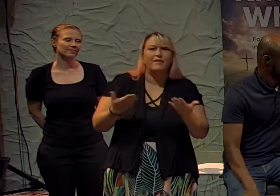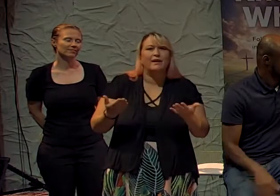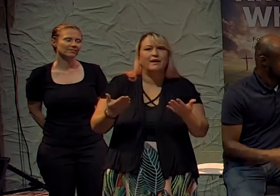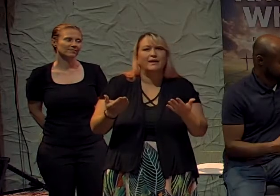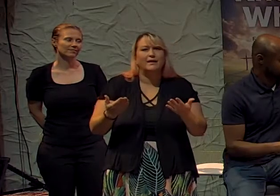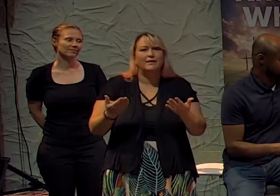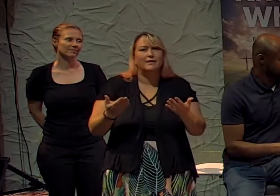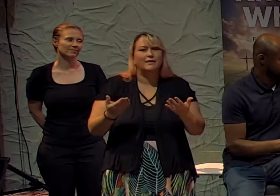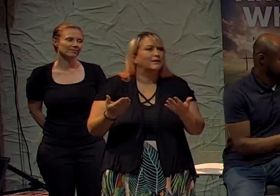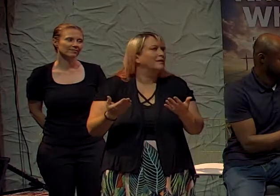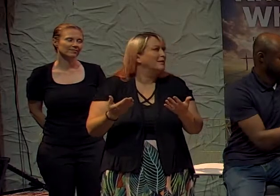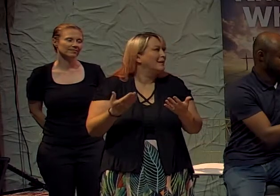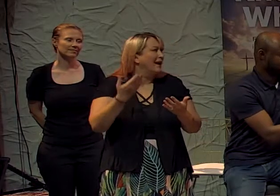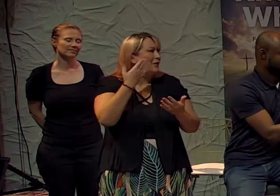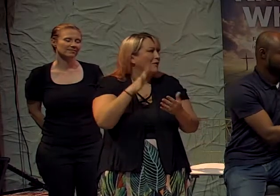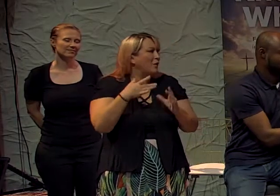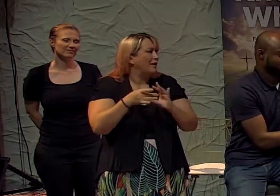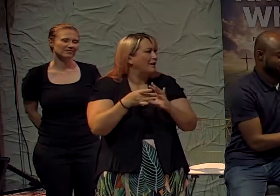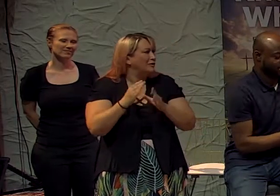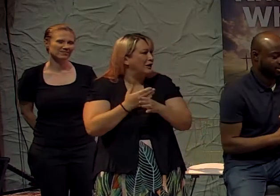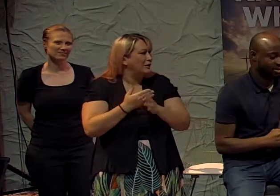don't know if you want to share that story.